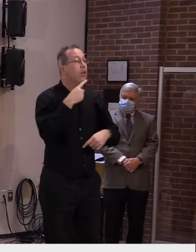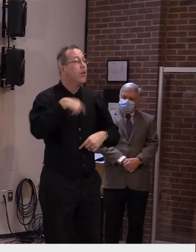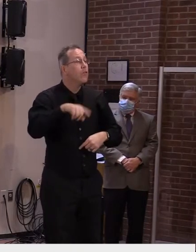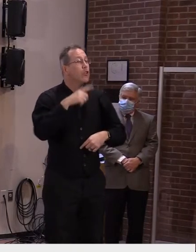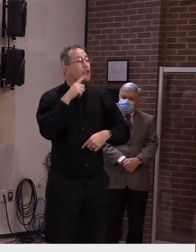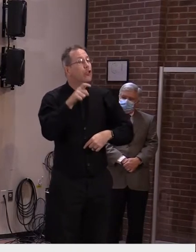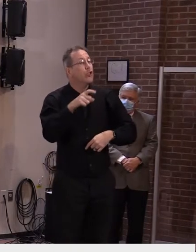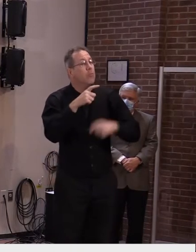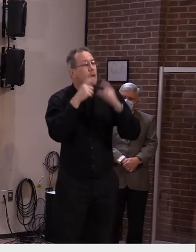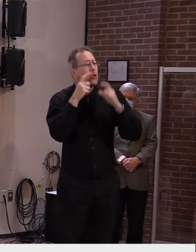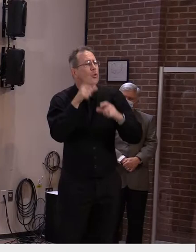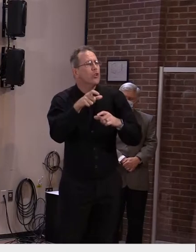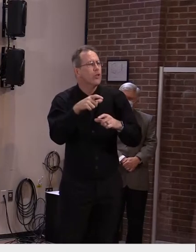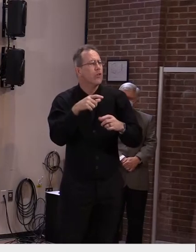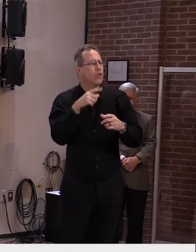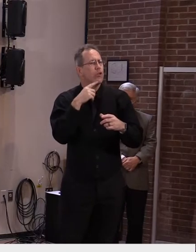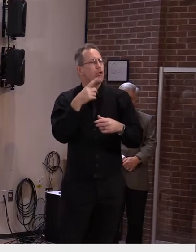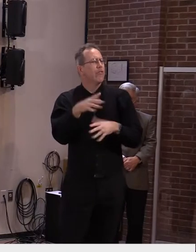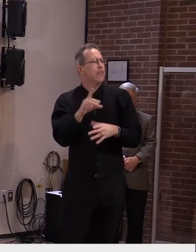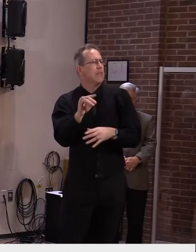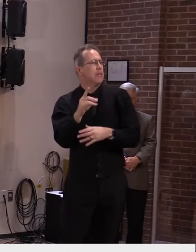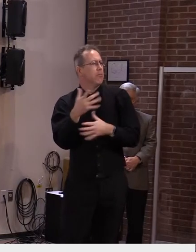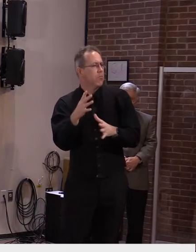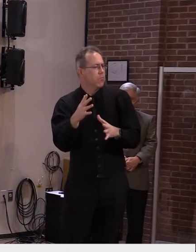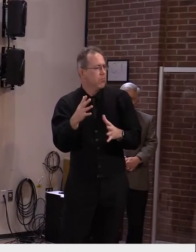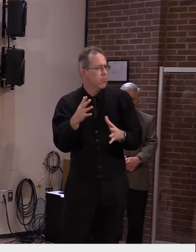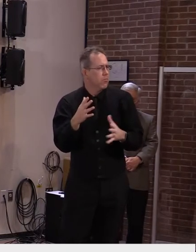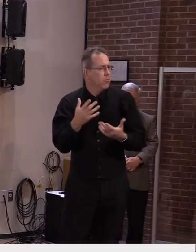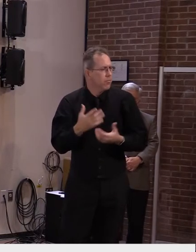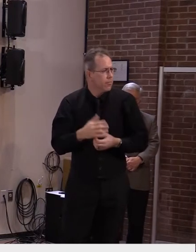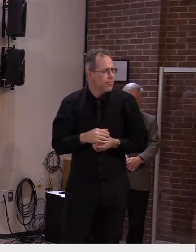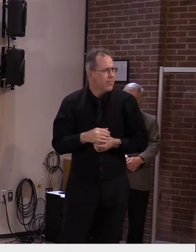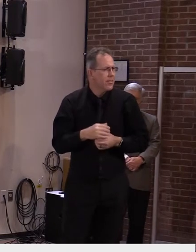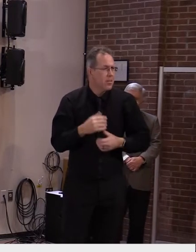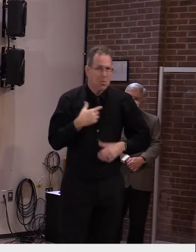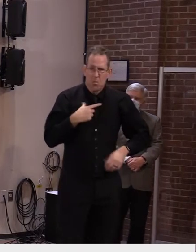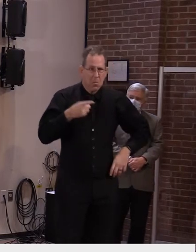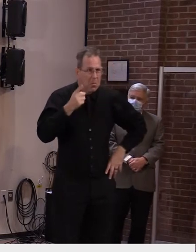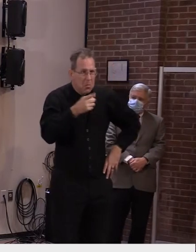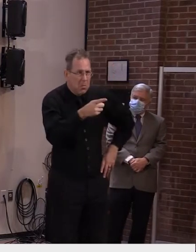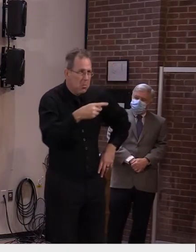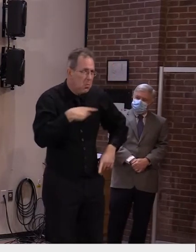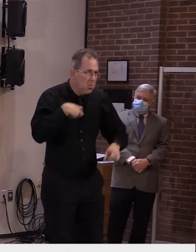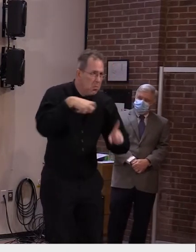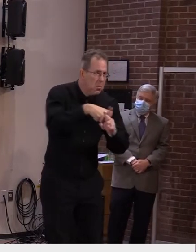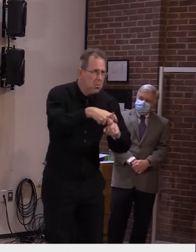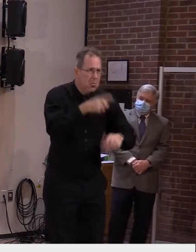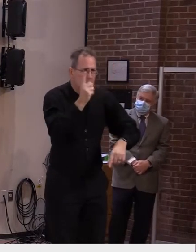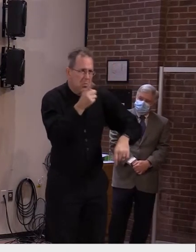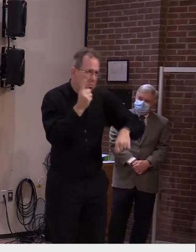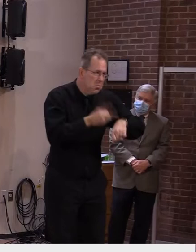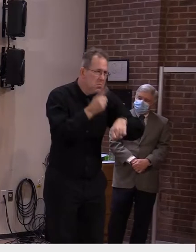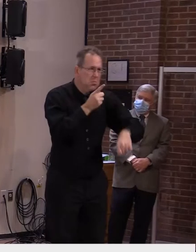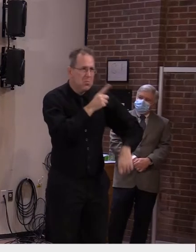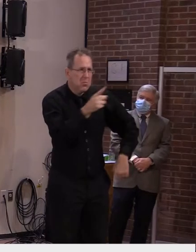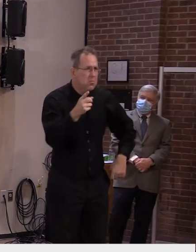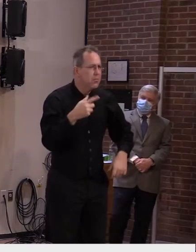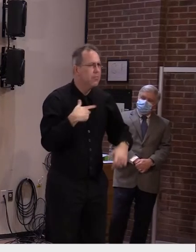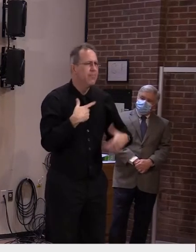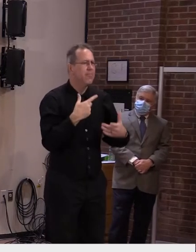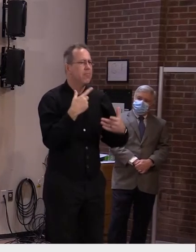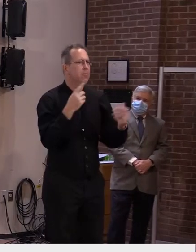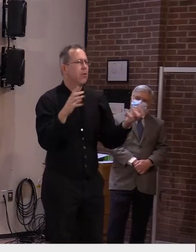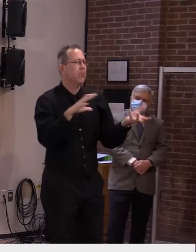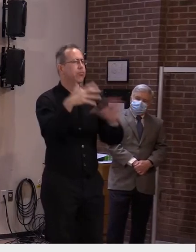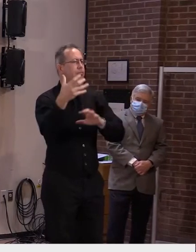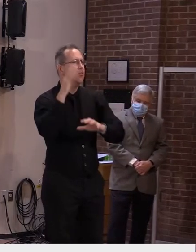Providing a more controversy with a mask mandate hardens both sides. I'm asking people to